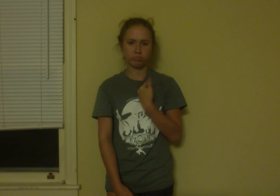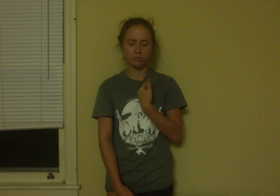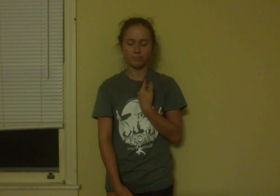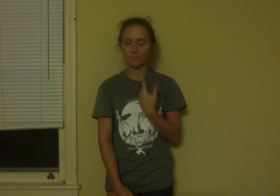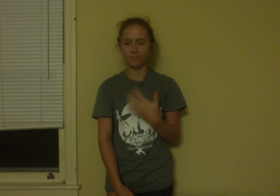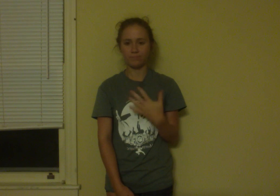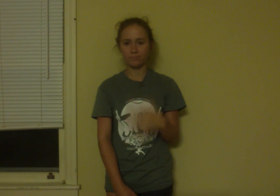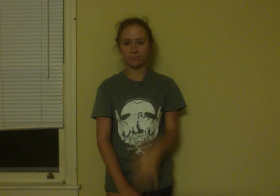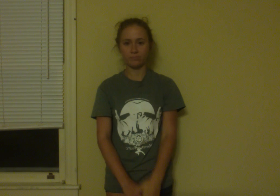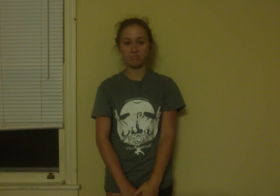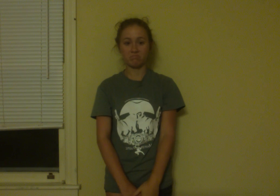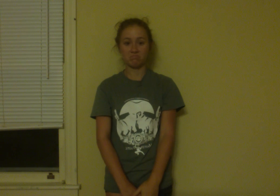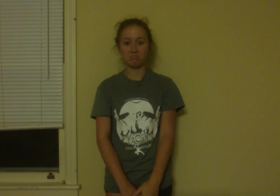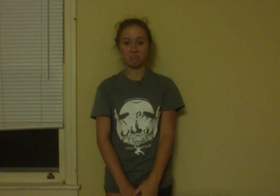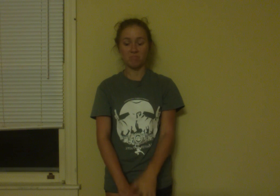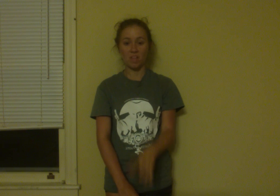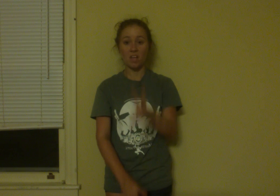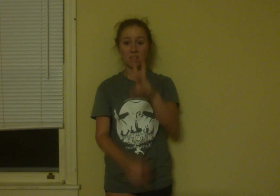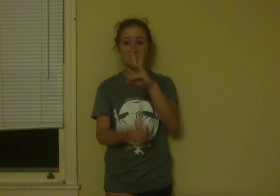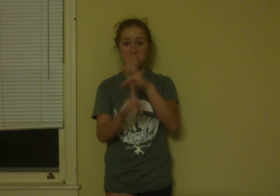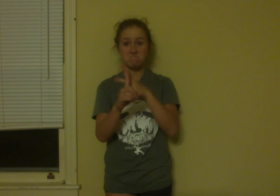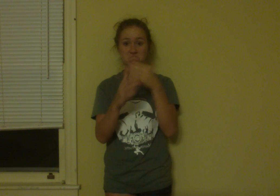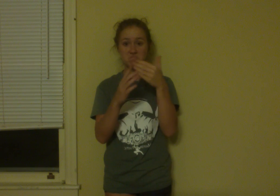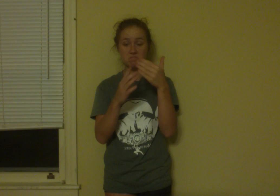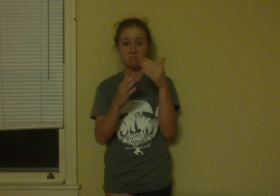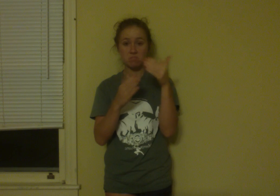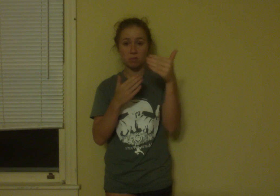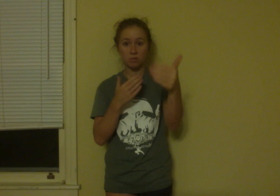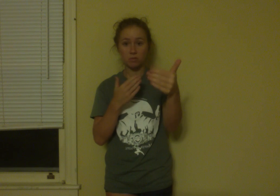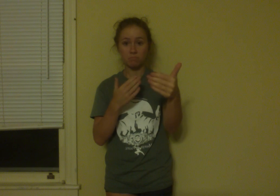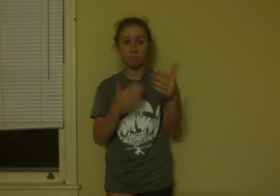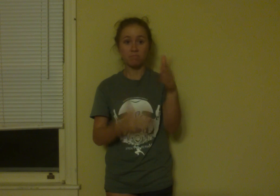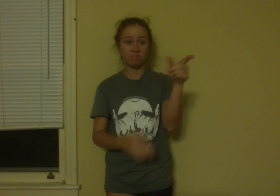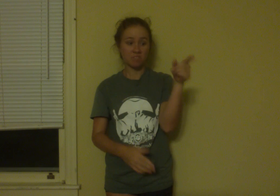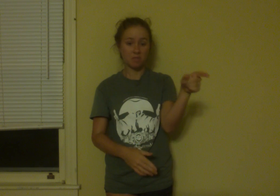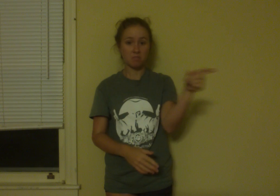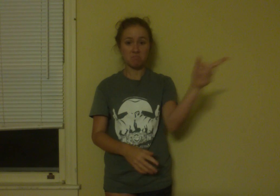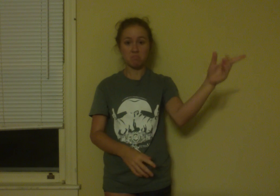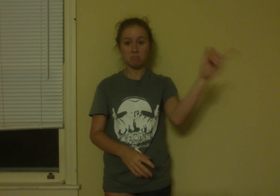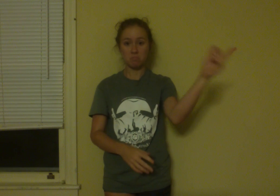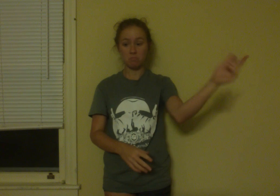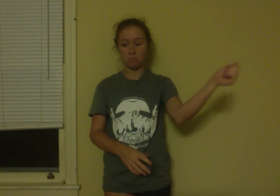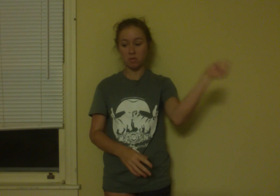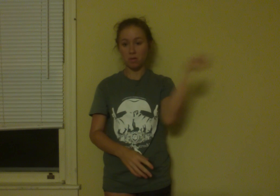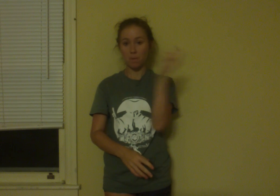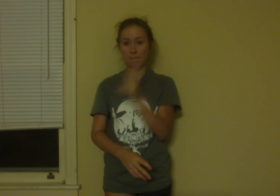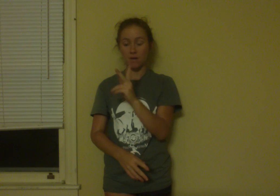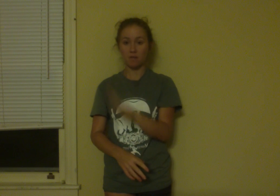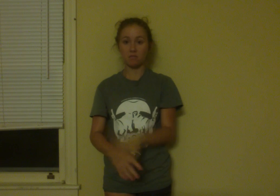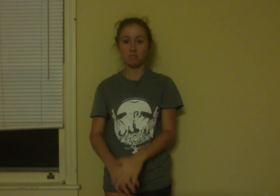6 months later, when the conditions got good again, Adam came down from the Czech Republic, and we picked up where we left off, just working on the route